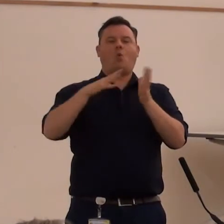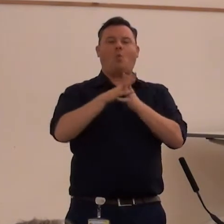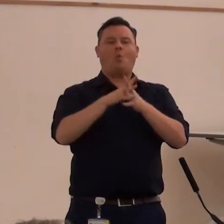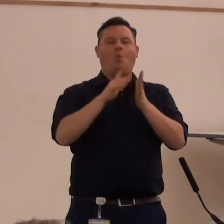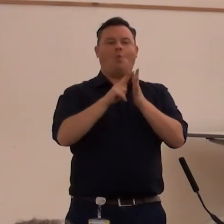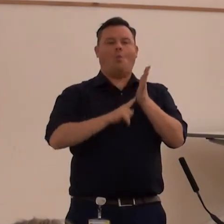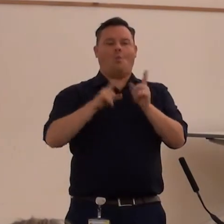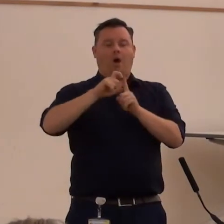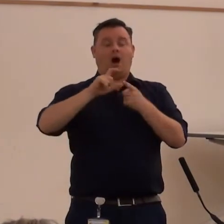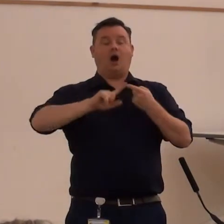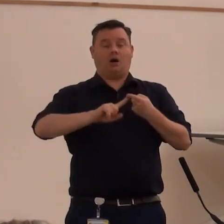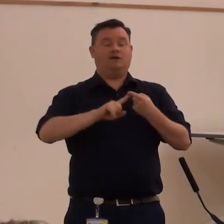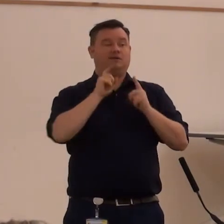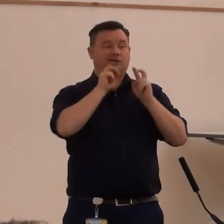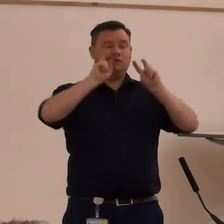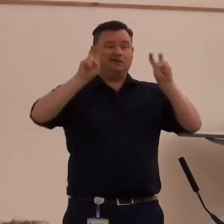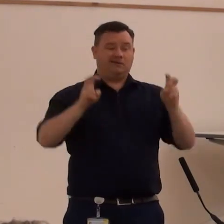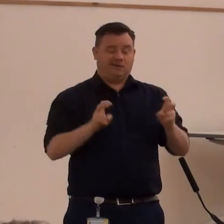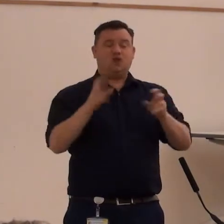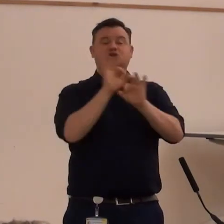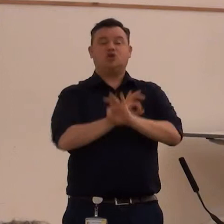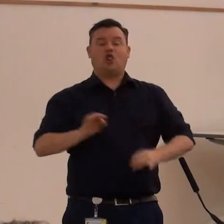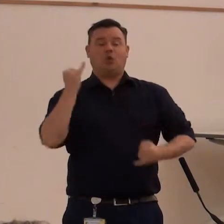know, there's nothing worse than